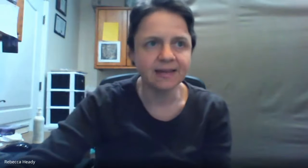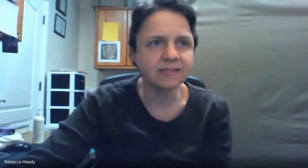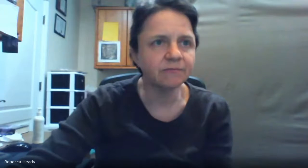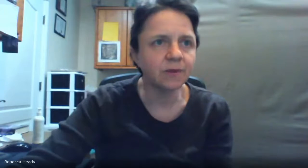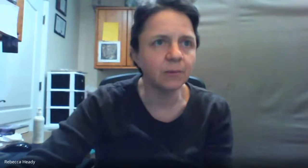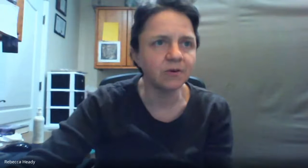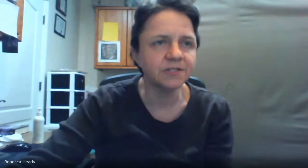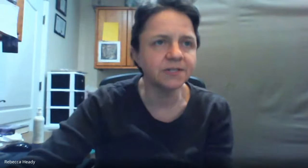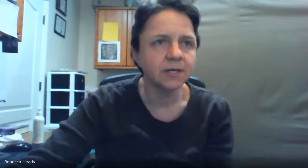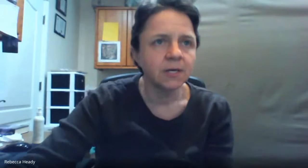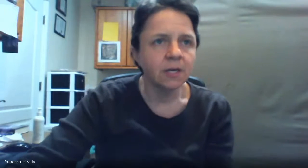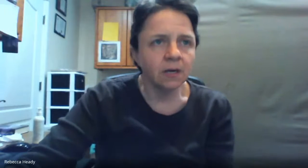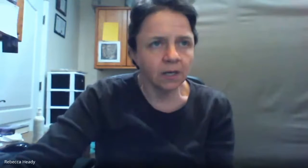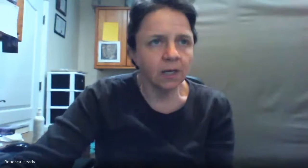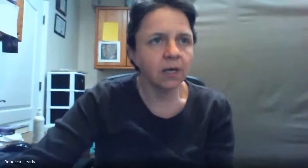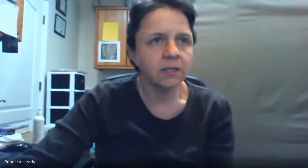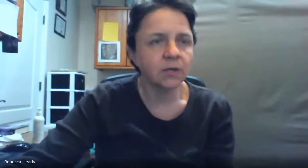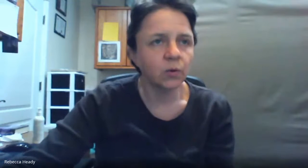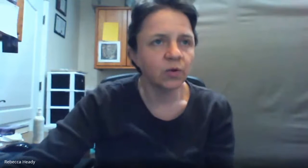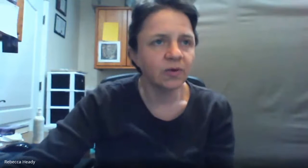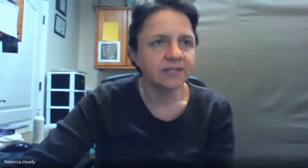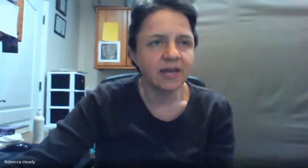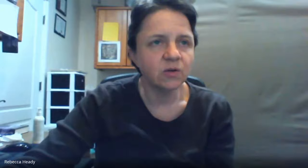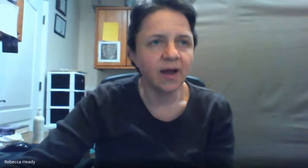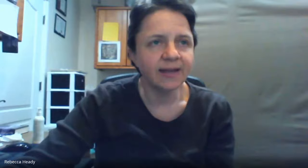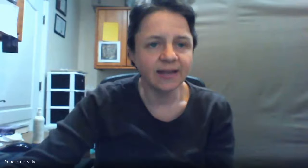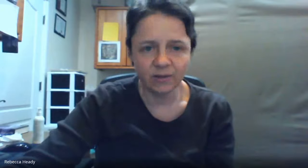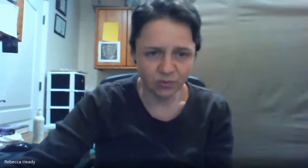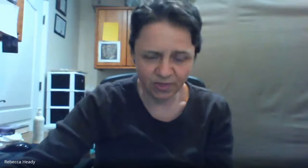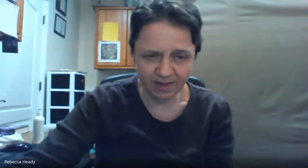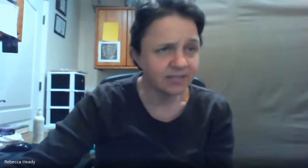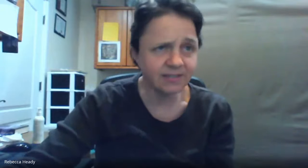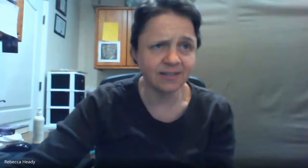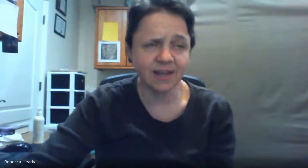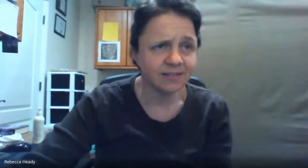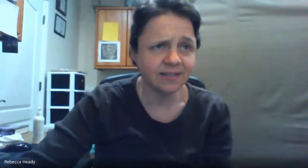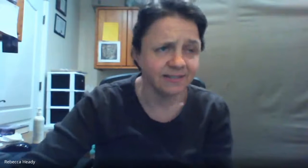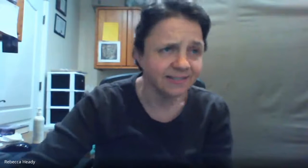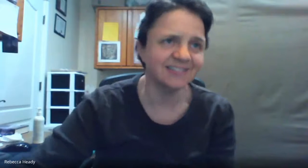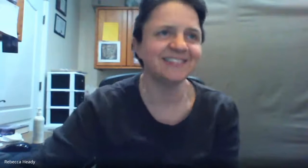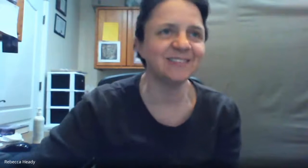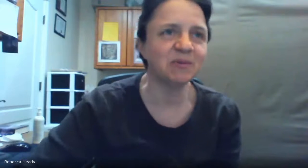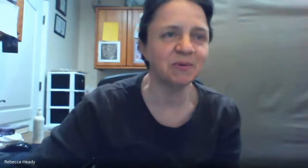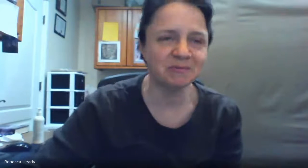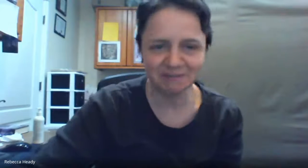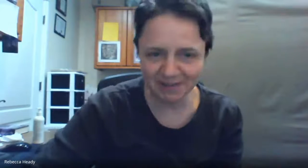That's it for the numbers. So you can say I can count to 1,000 in ASL. People can be really